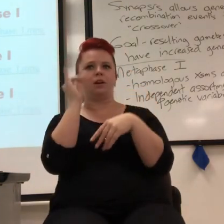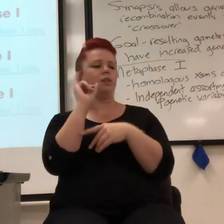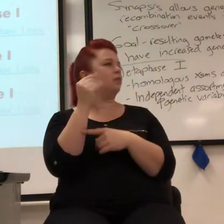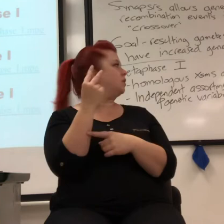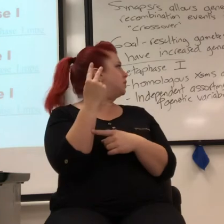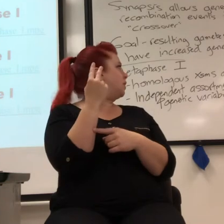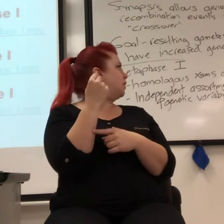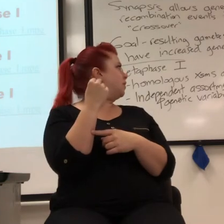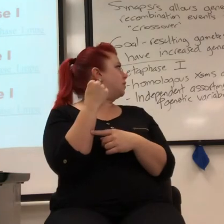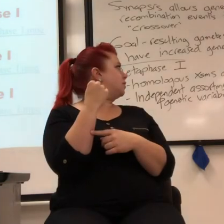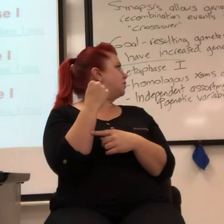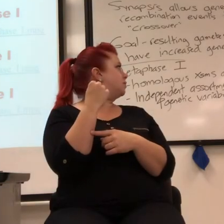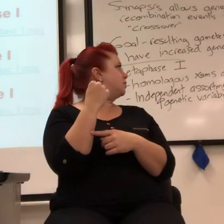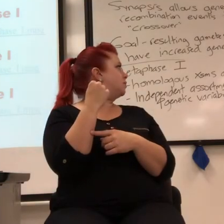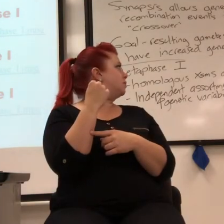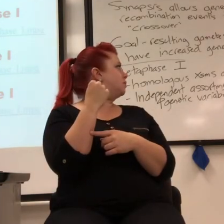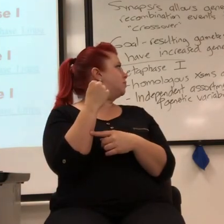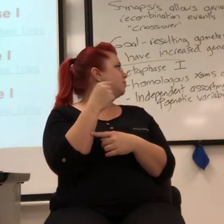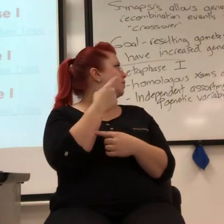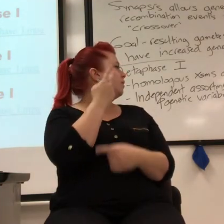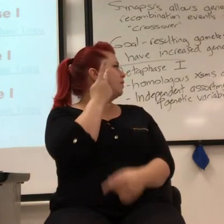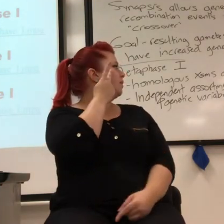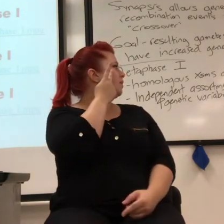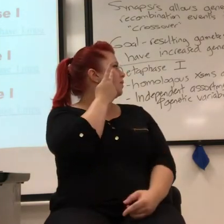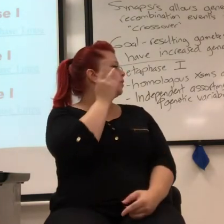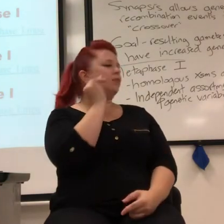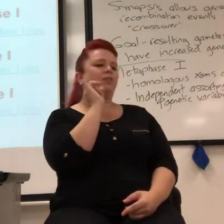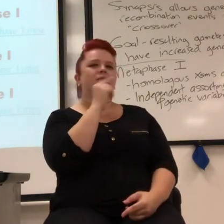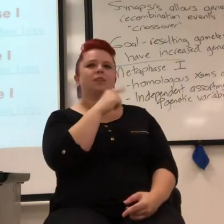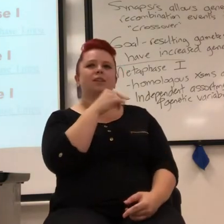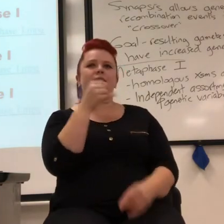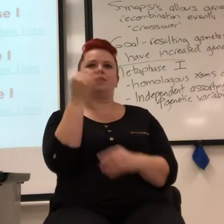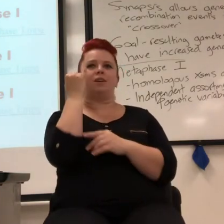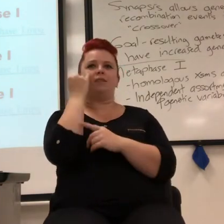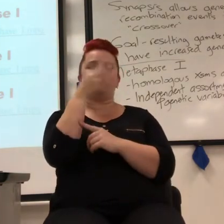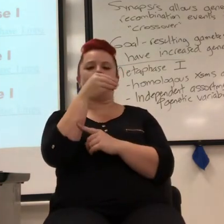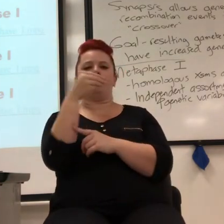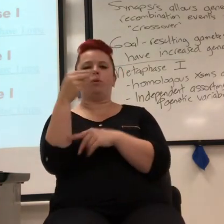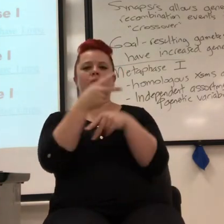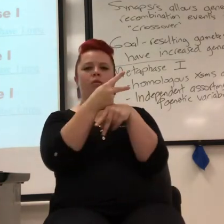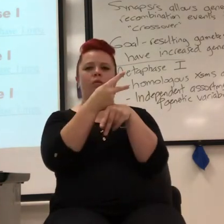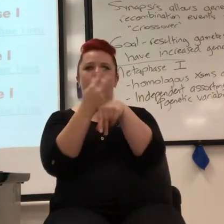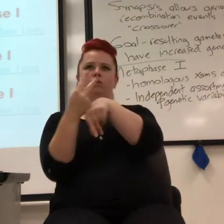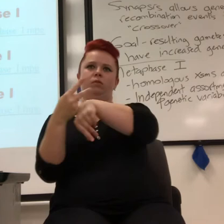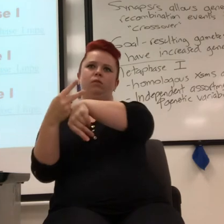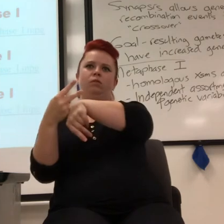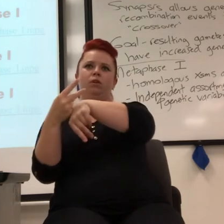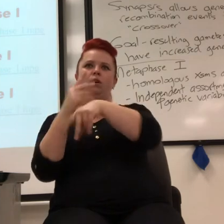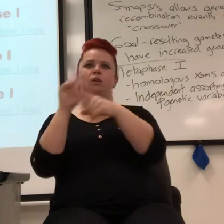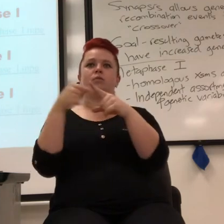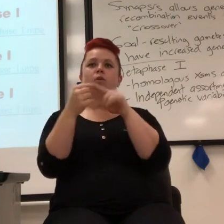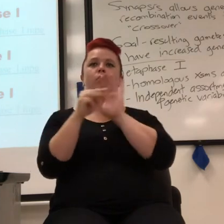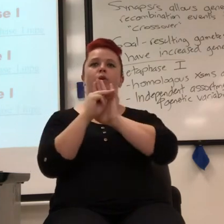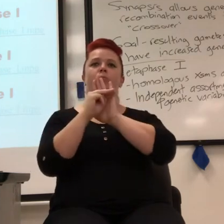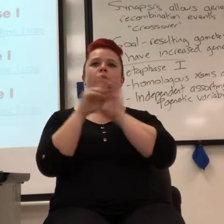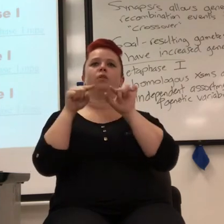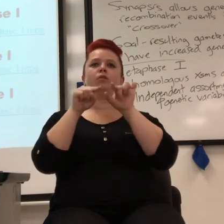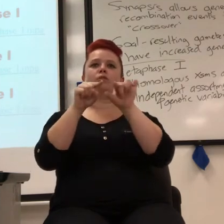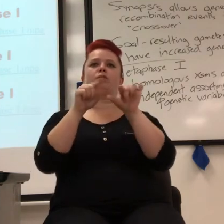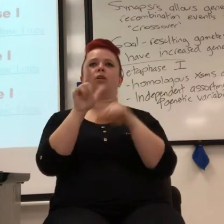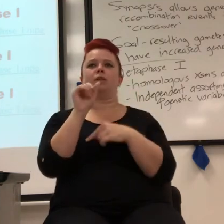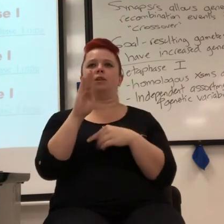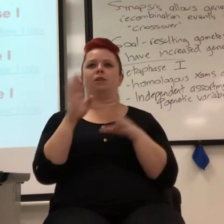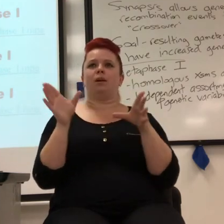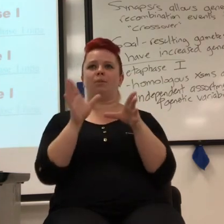that. Well, anyways, I'm mentioning this because when you model it in your lab activity today, when you get to anaphase, I